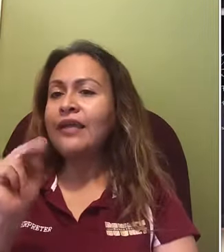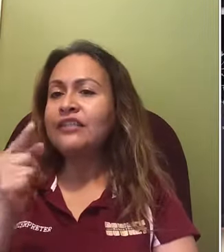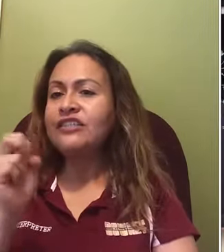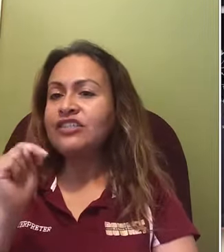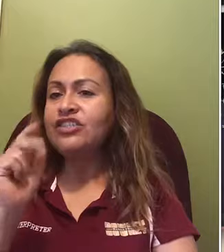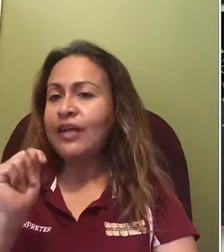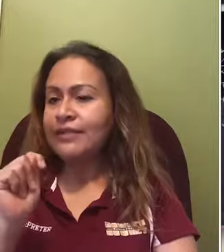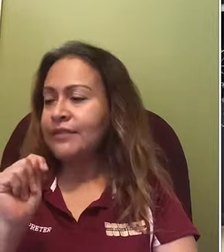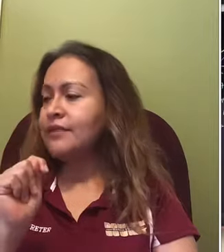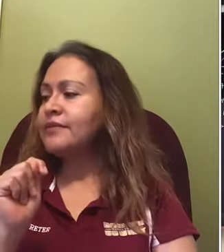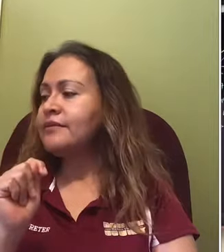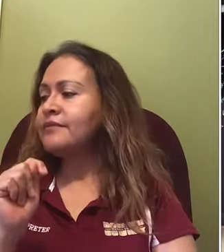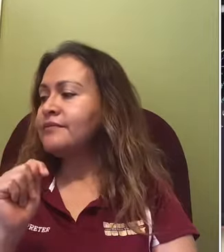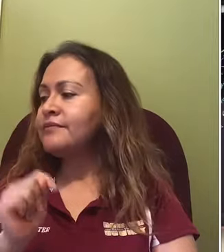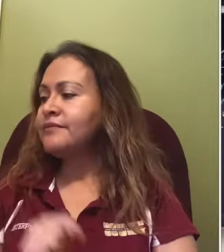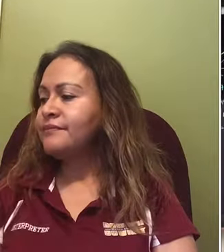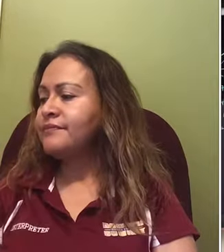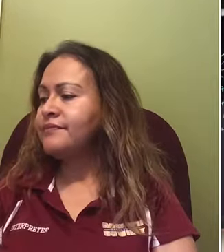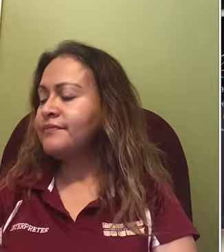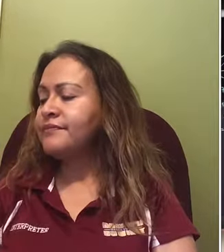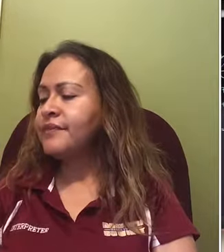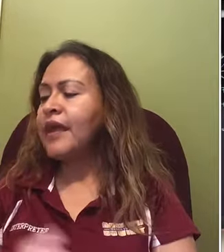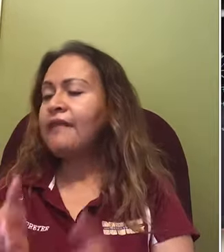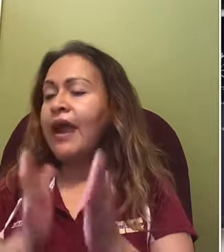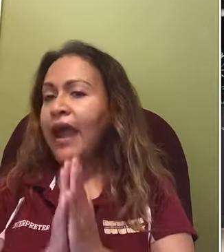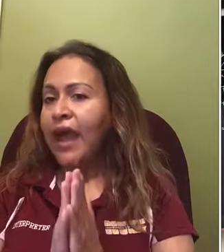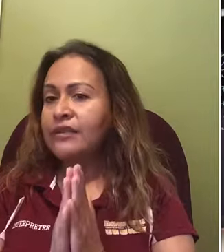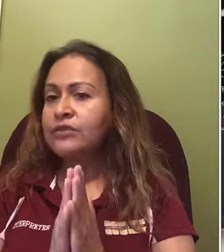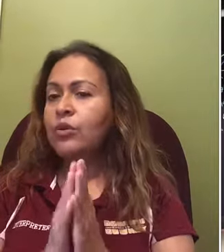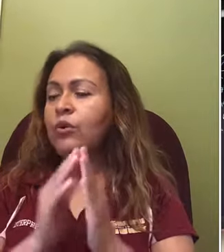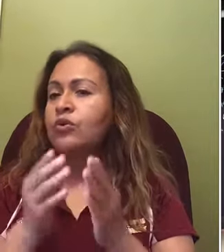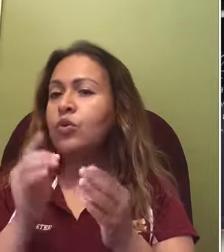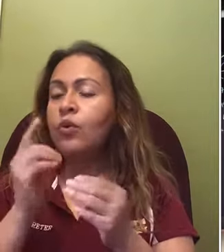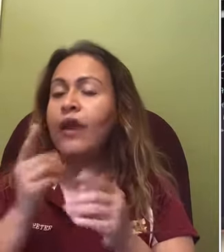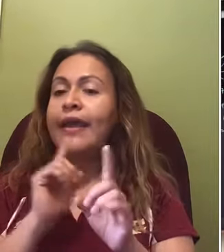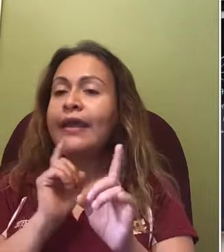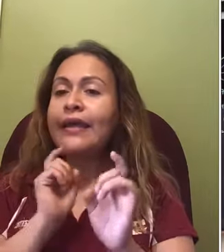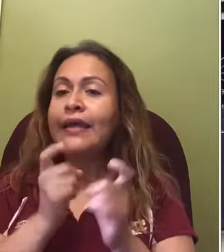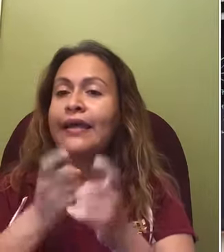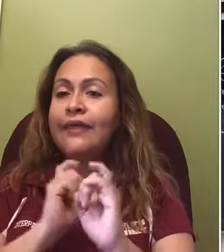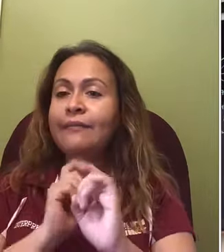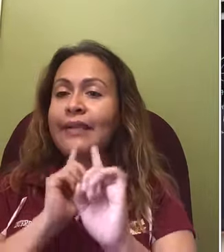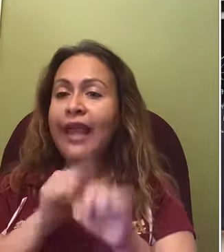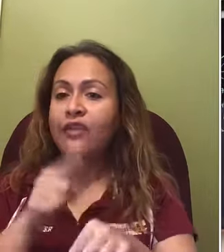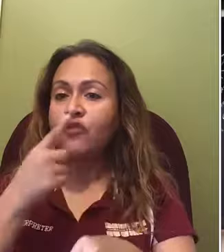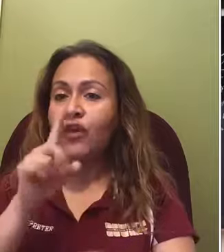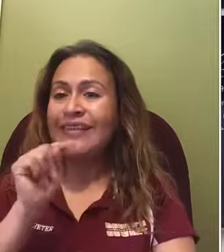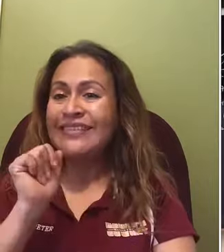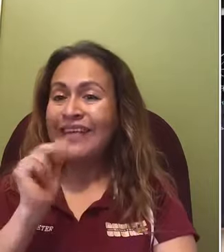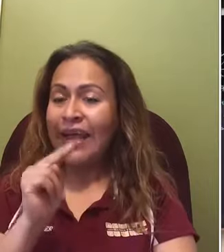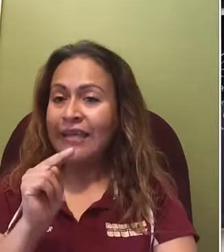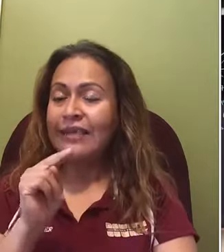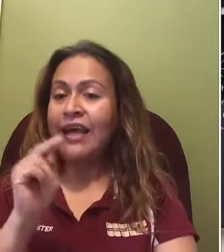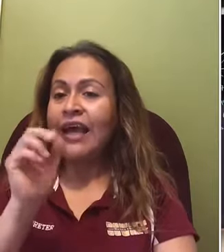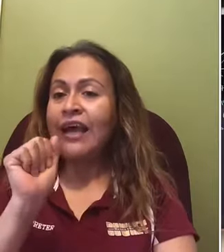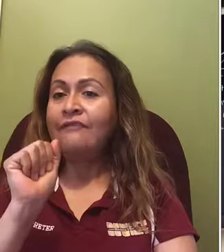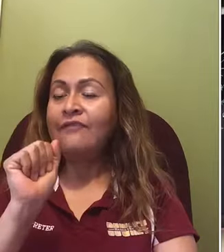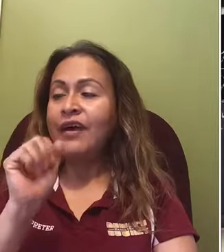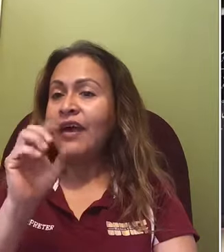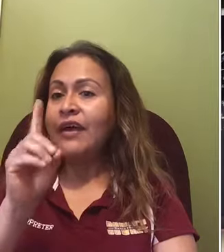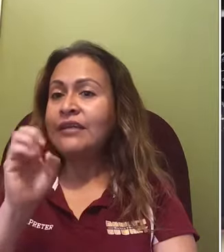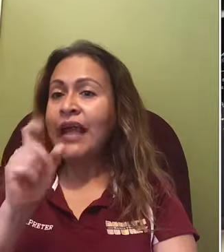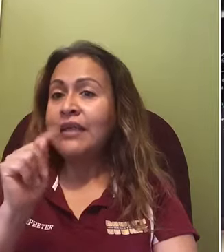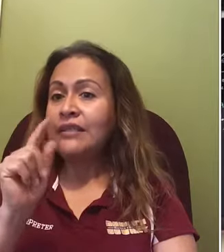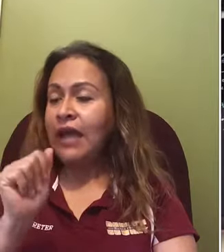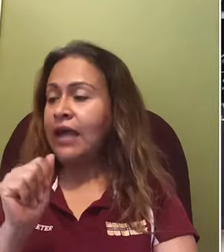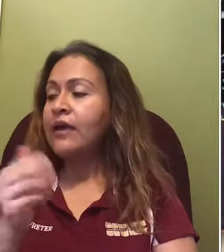us do tangent. So if I asked you the tangent of theta, once again, go back